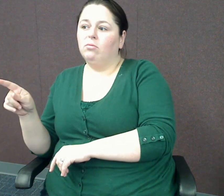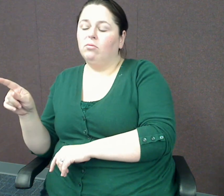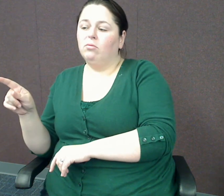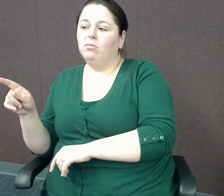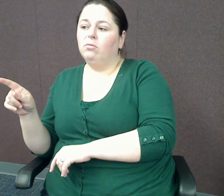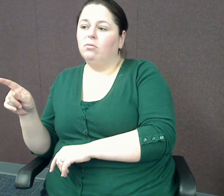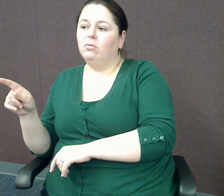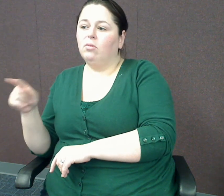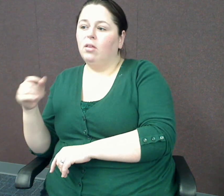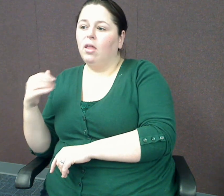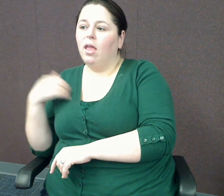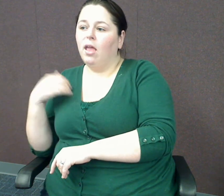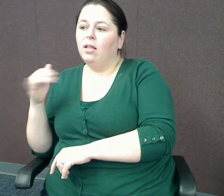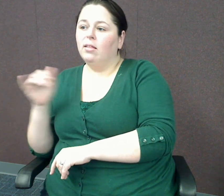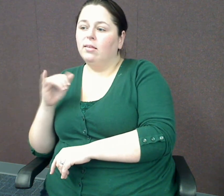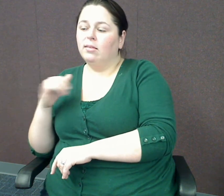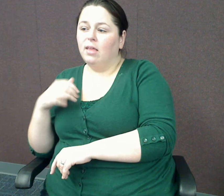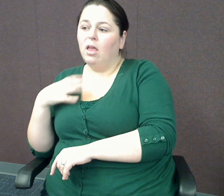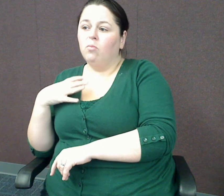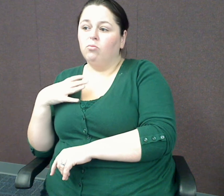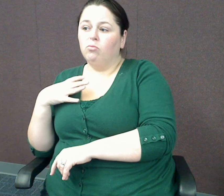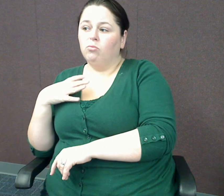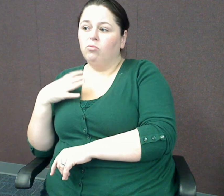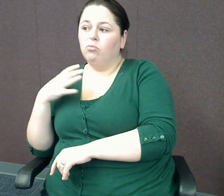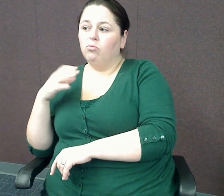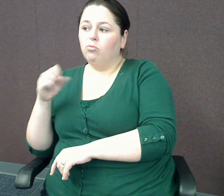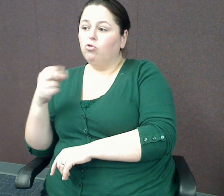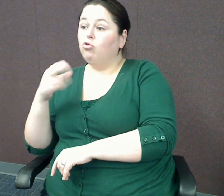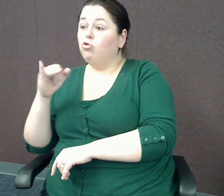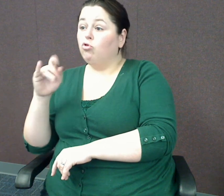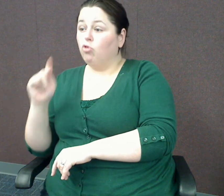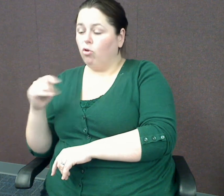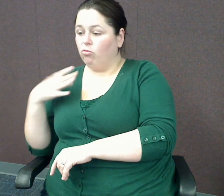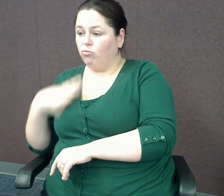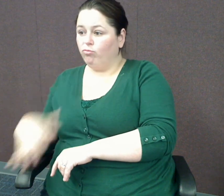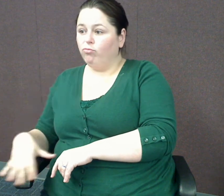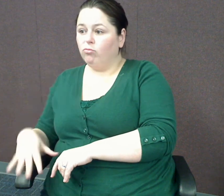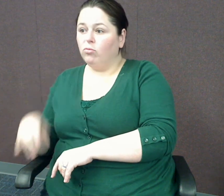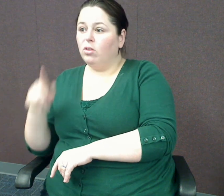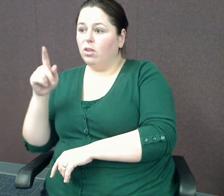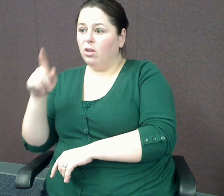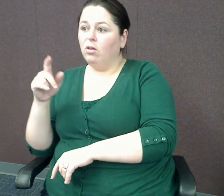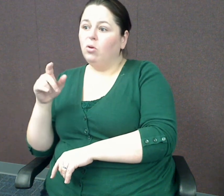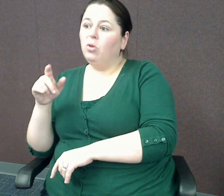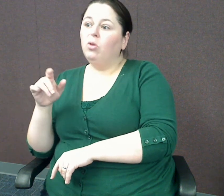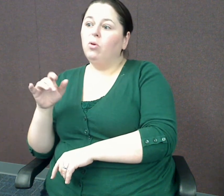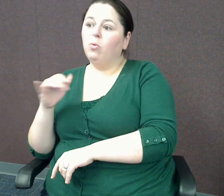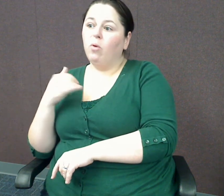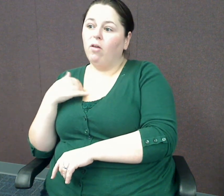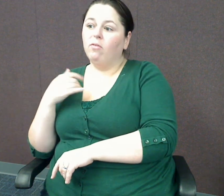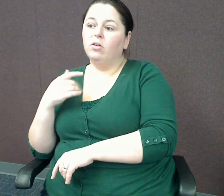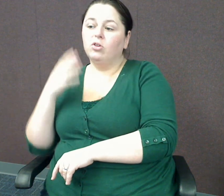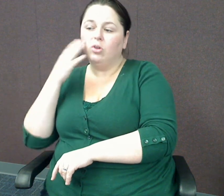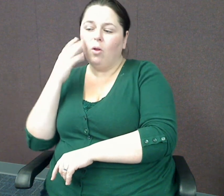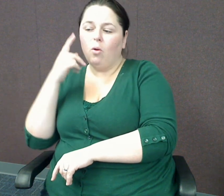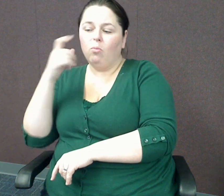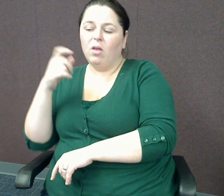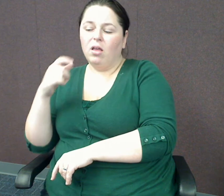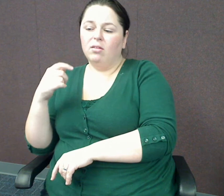had the same shirt on you did. And she knows it because she tore the shirt. And she told us where